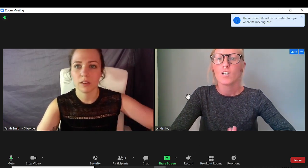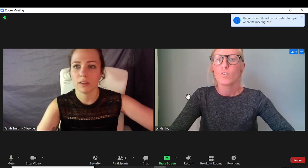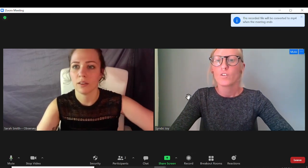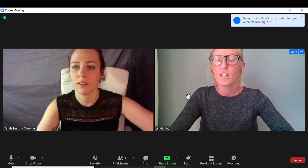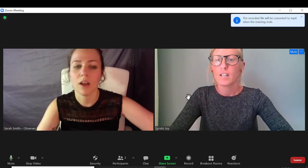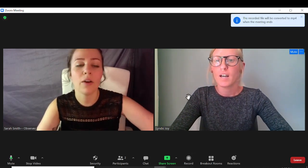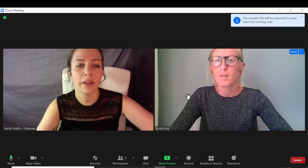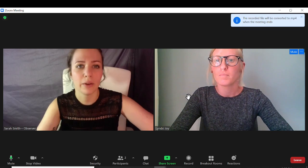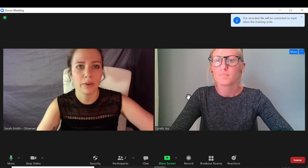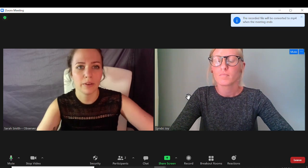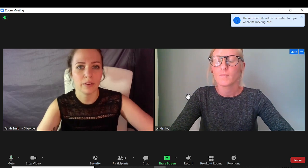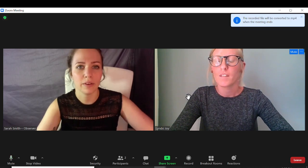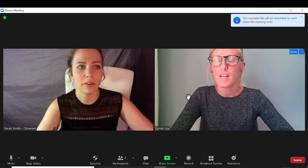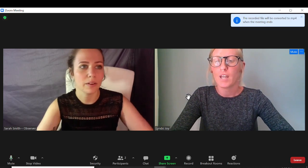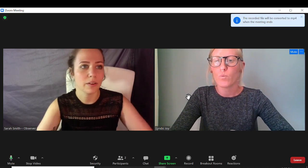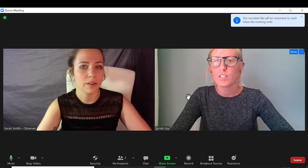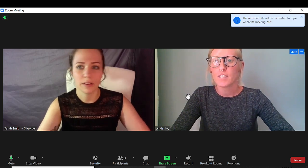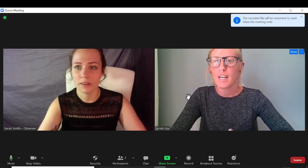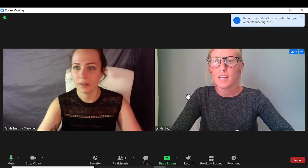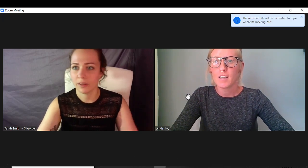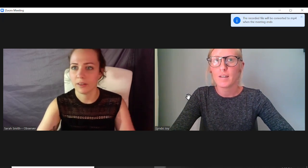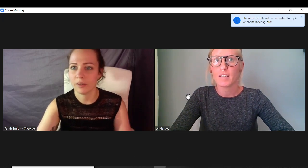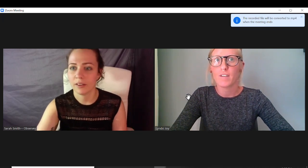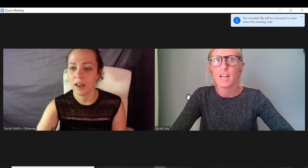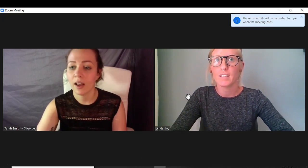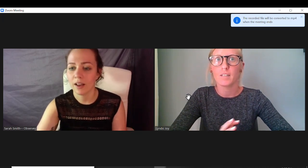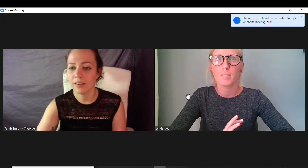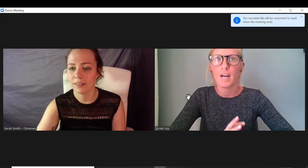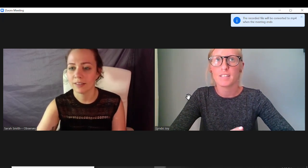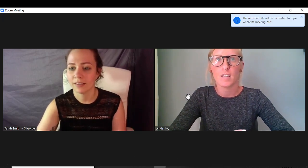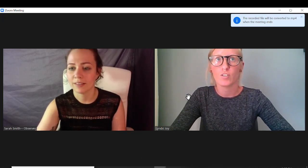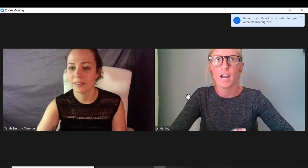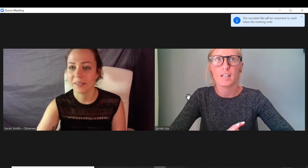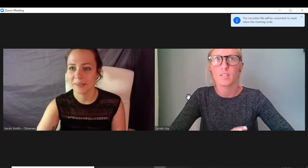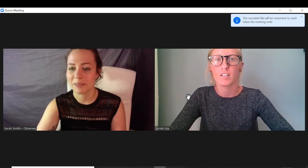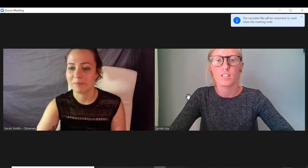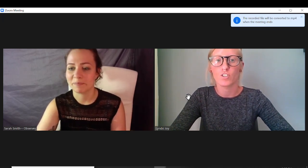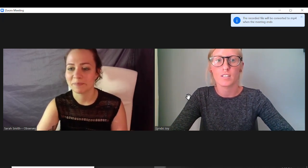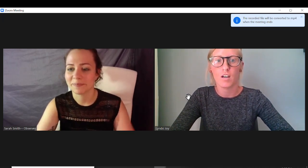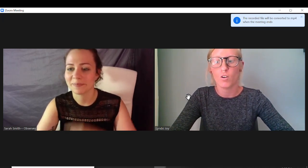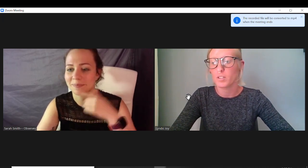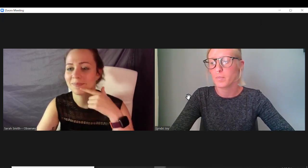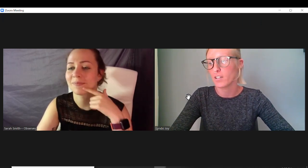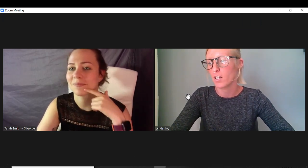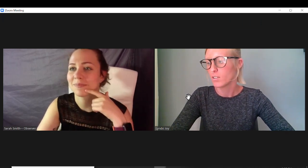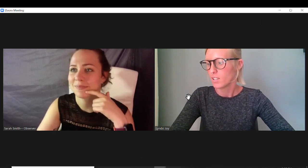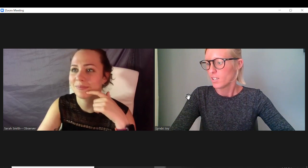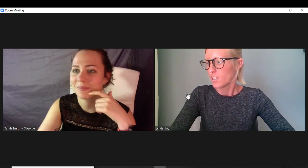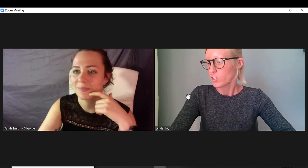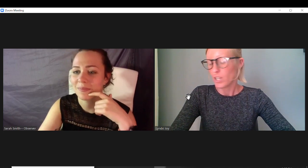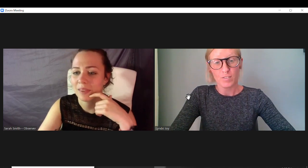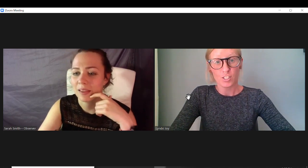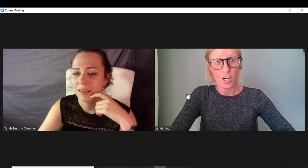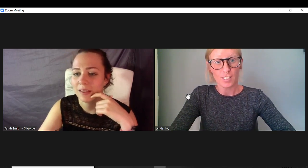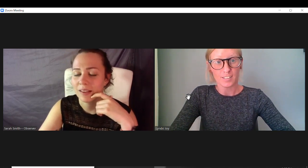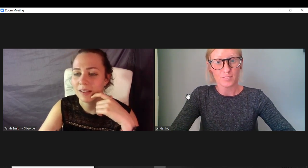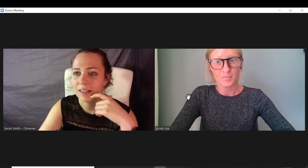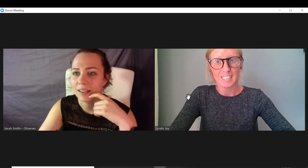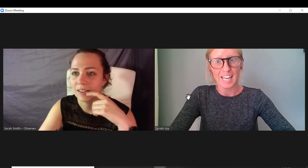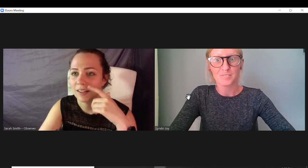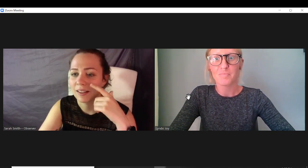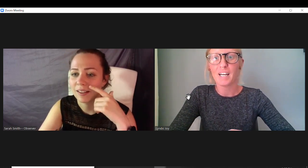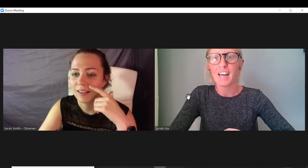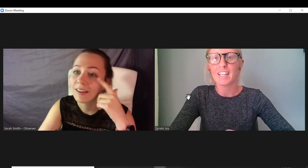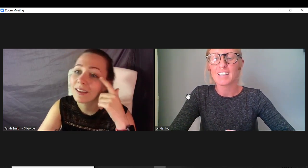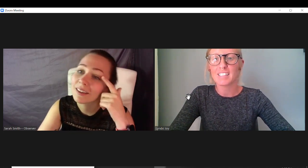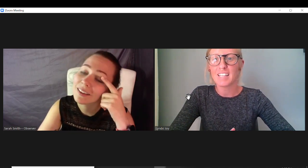that. The okay. The A work today, I like finally Madison had track and I like just got home a little bit ago. So I haven't started